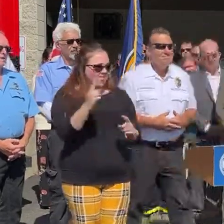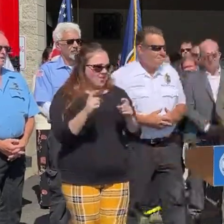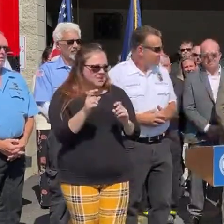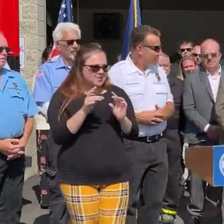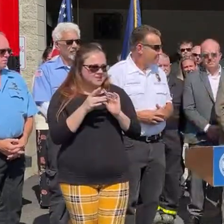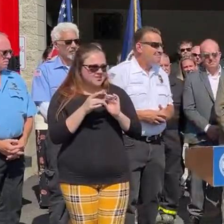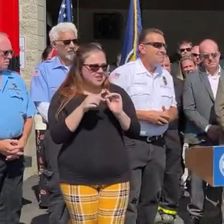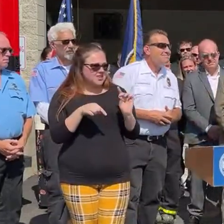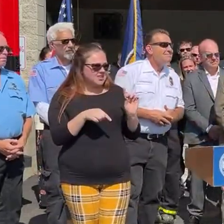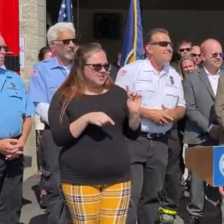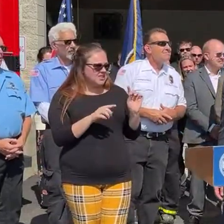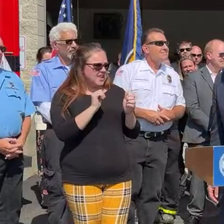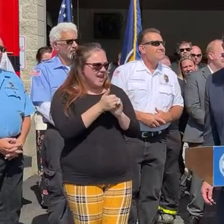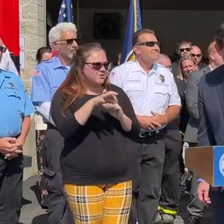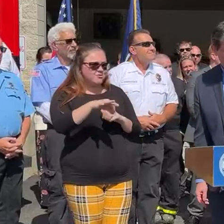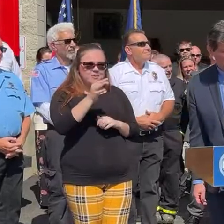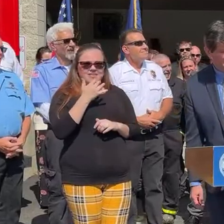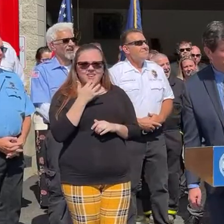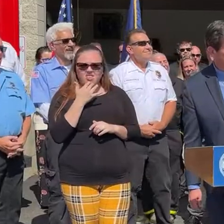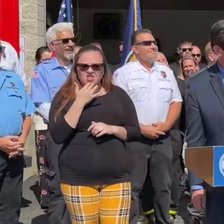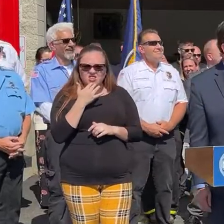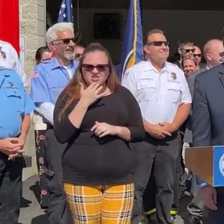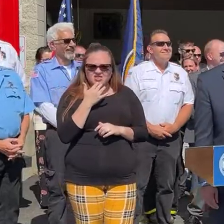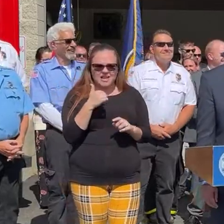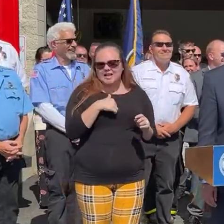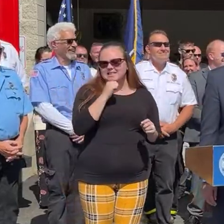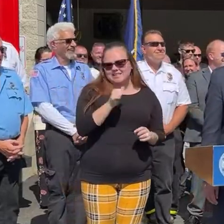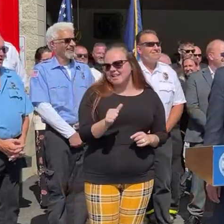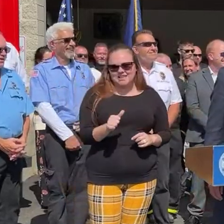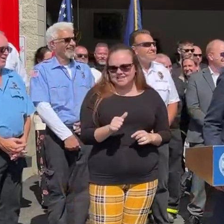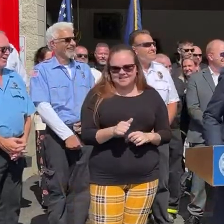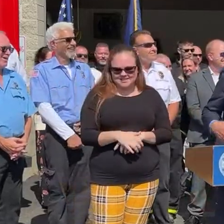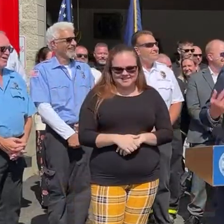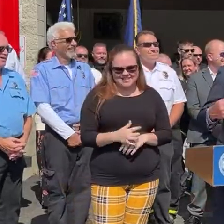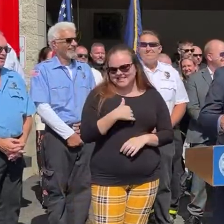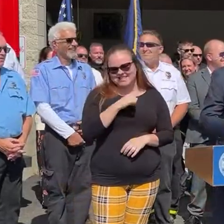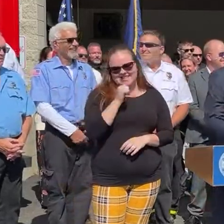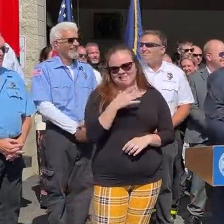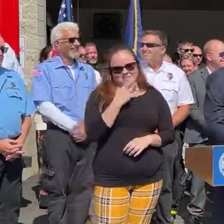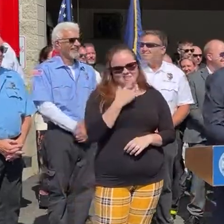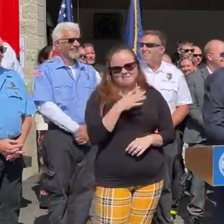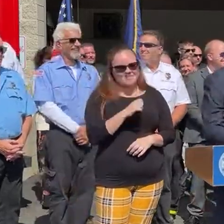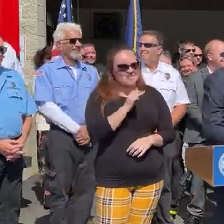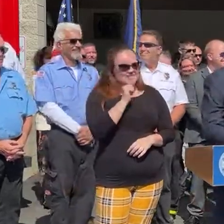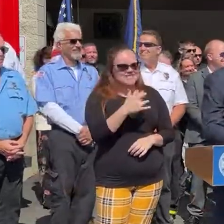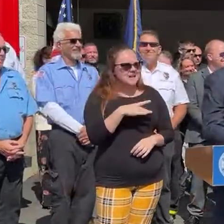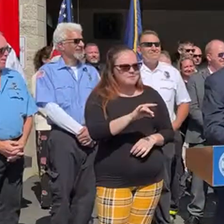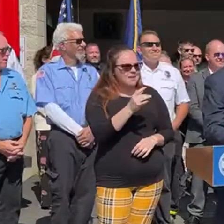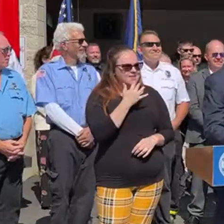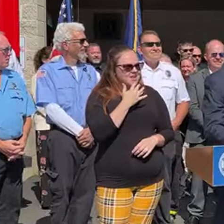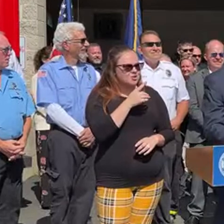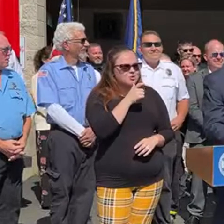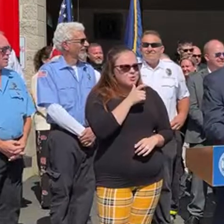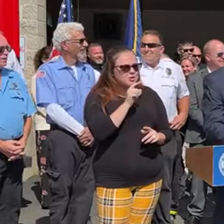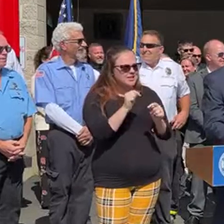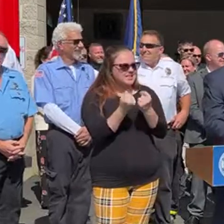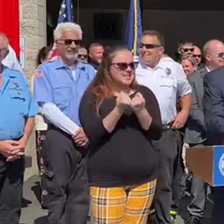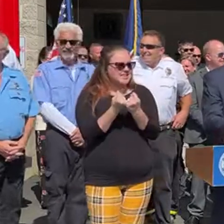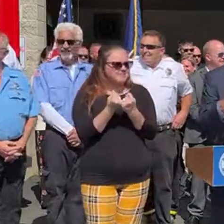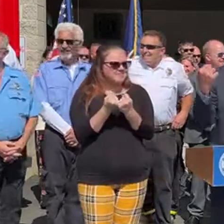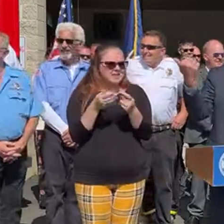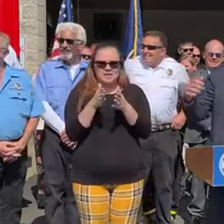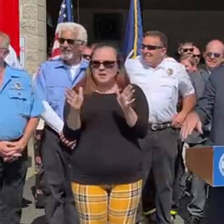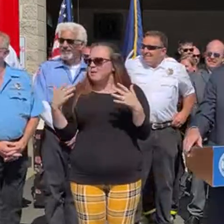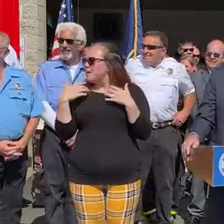Any other questions on topic? How'd you pick the colors? I didn't. I didn't. Team did. Who did? Our public health